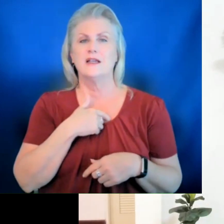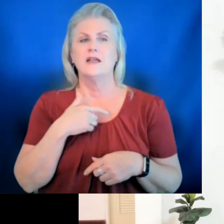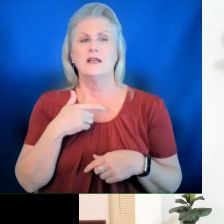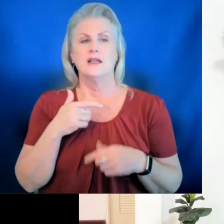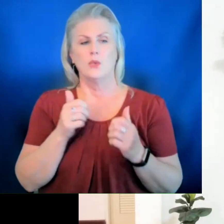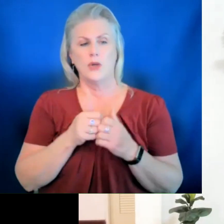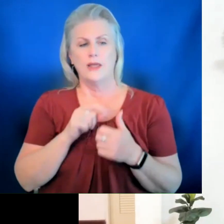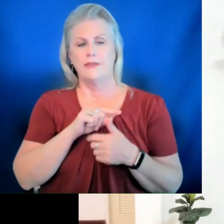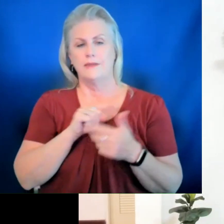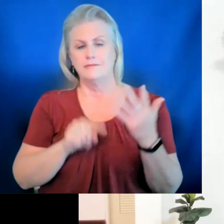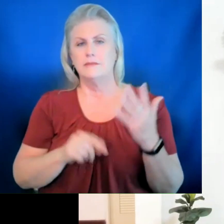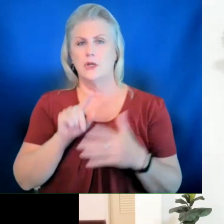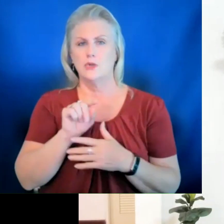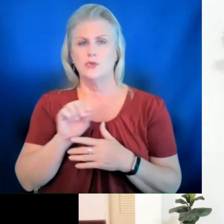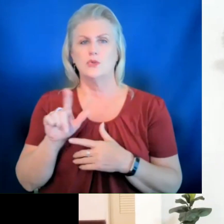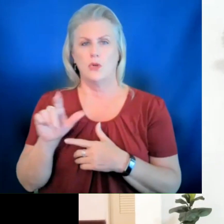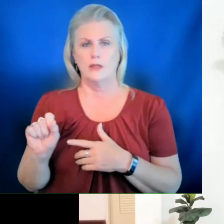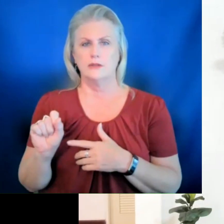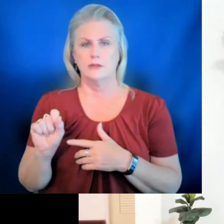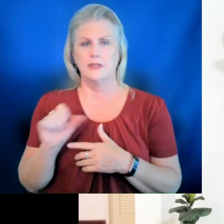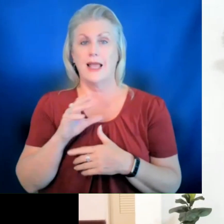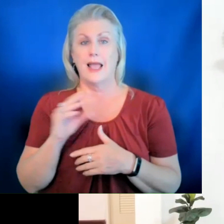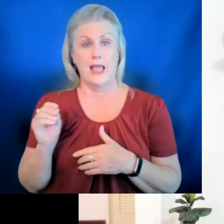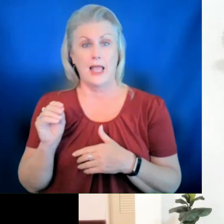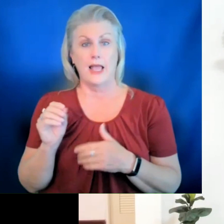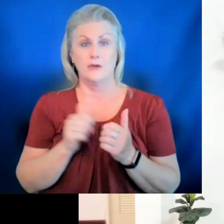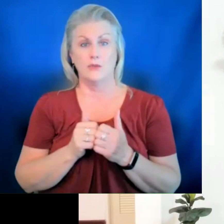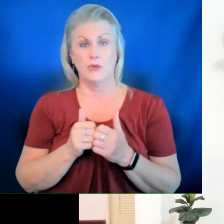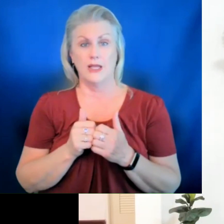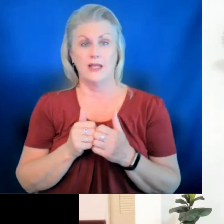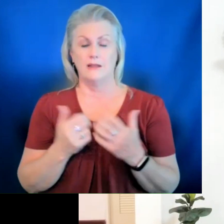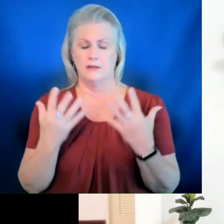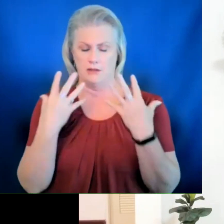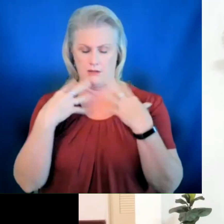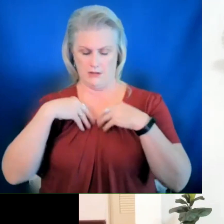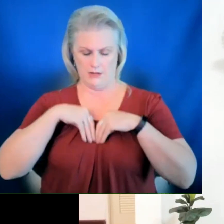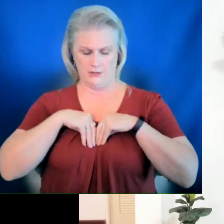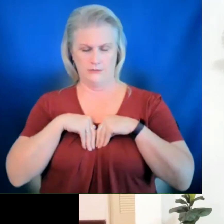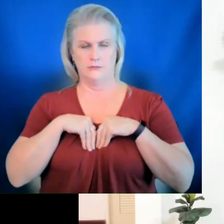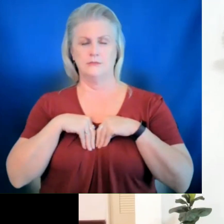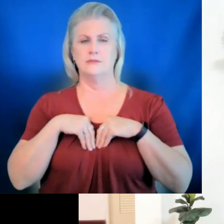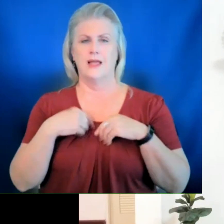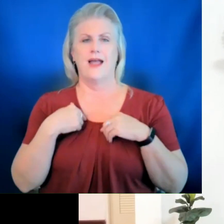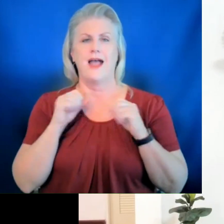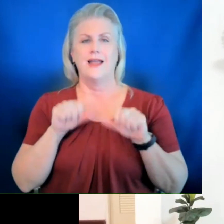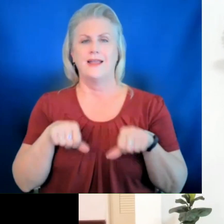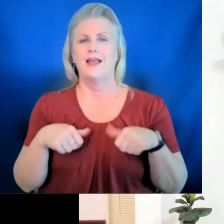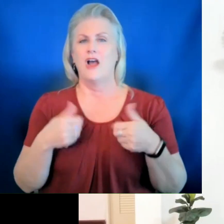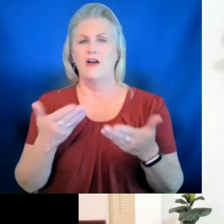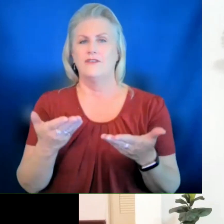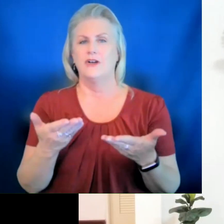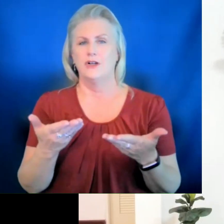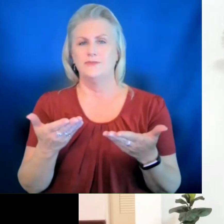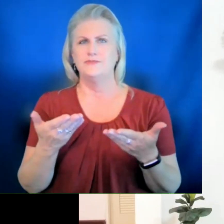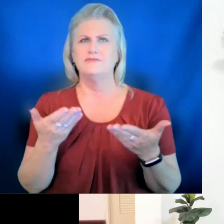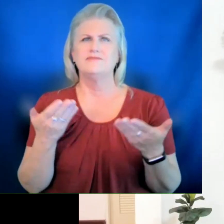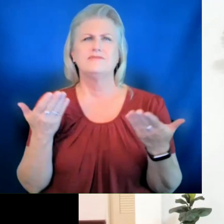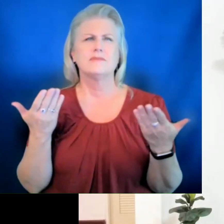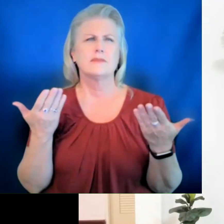joining, with those practical tools and with the embodiment that I can